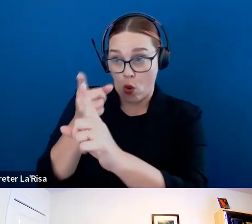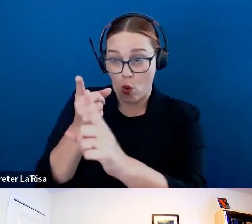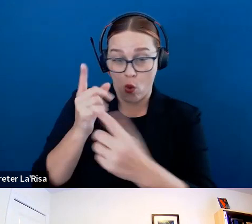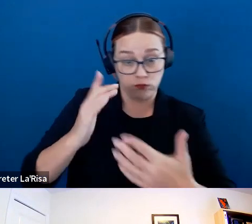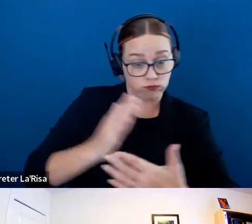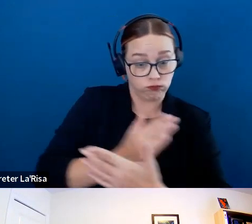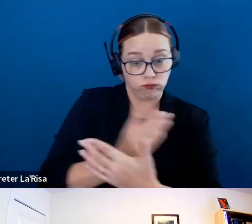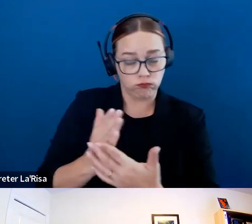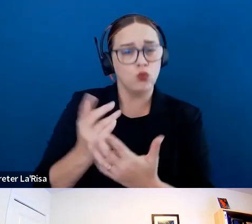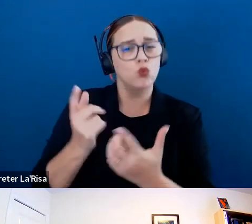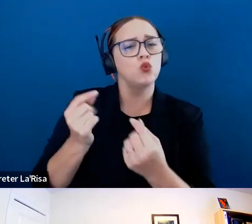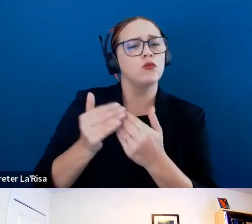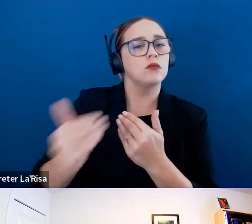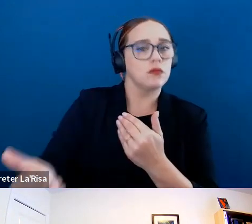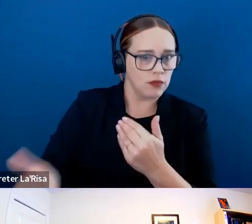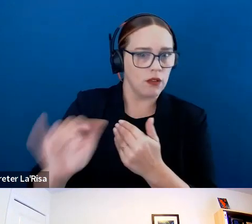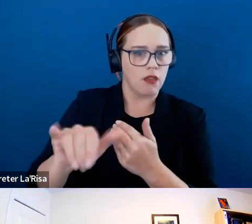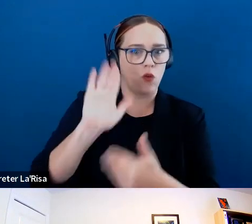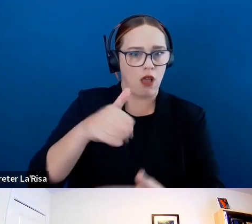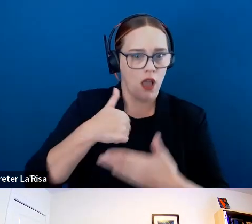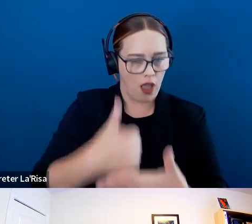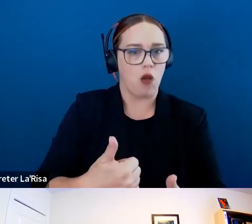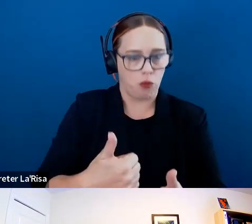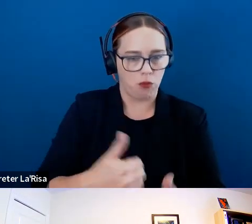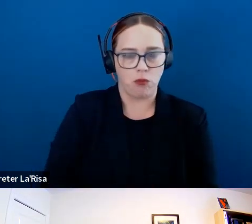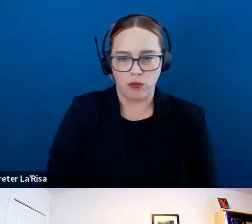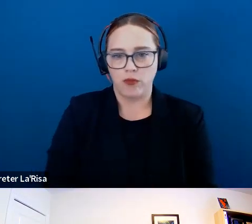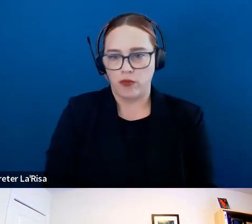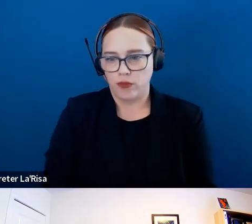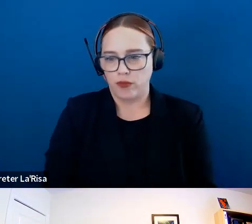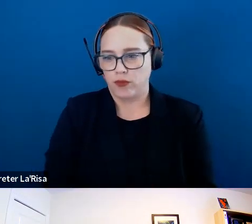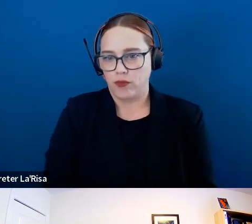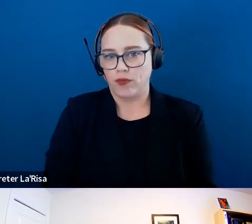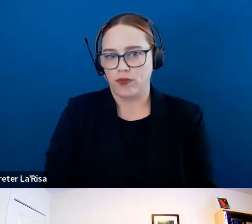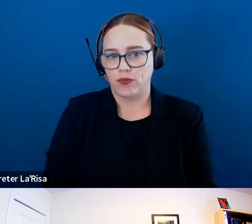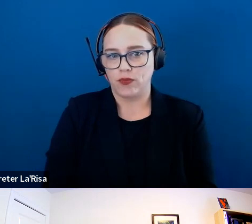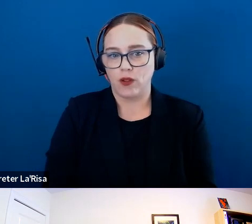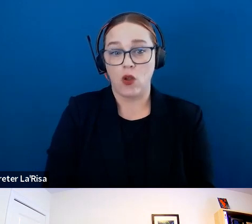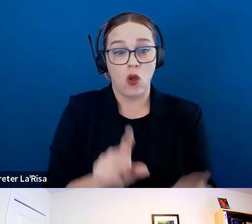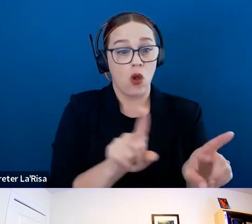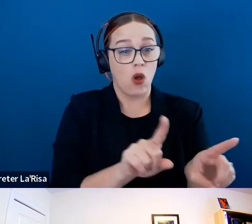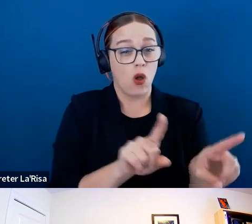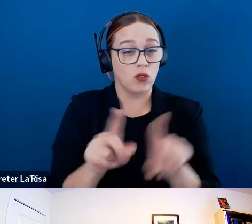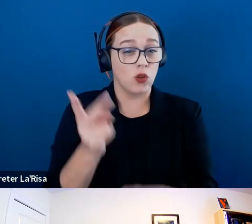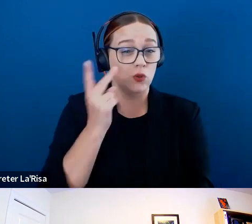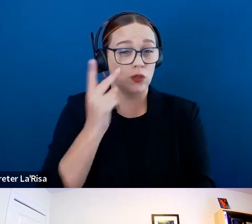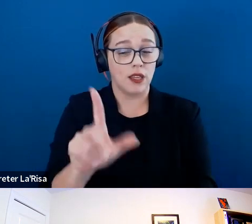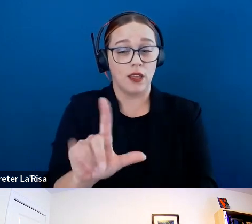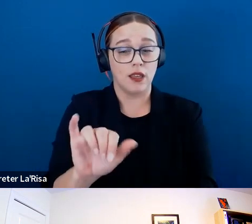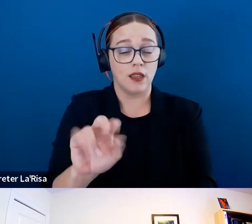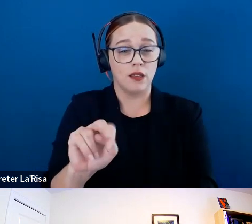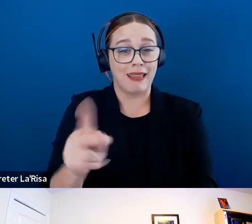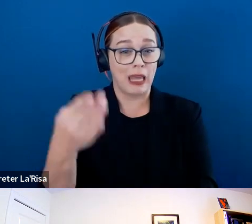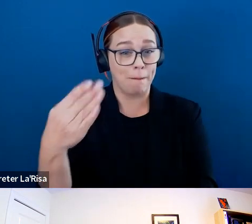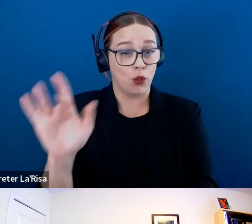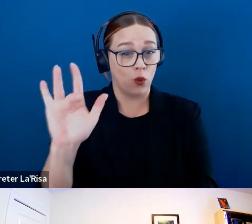that would be a great use of it. On the slide here, I also have linked the actual resource. So